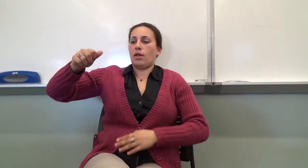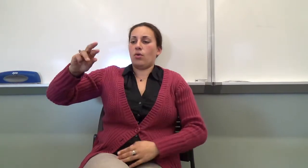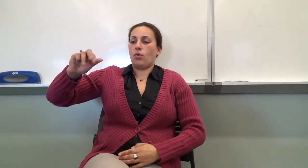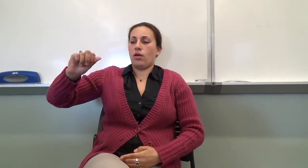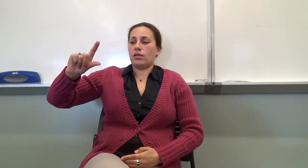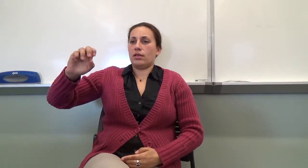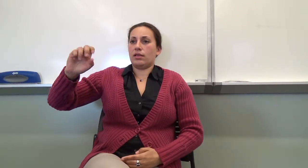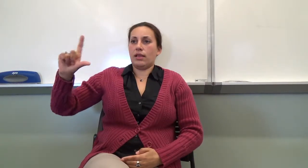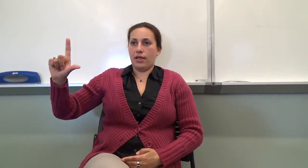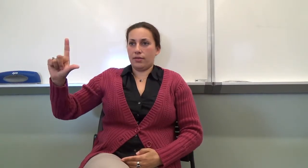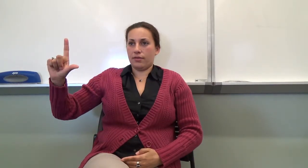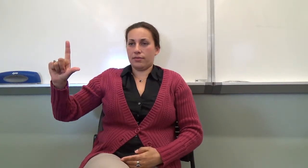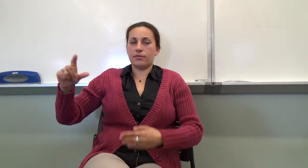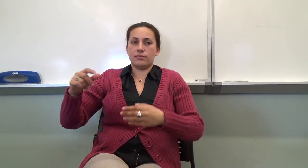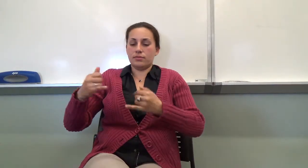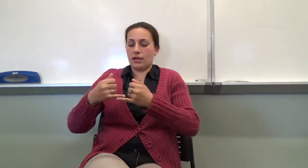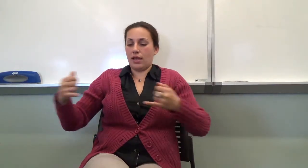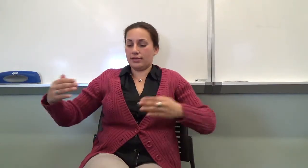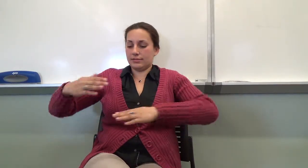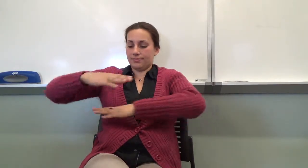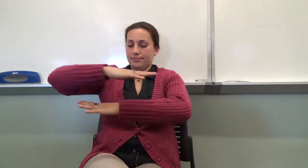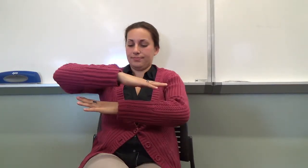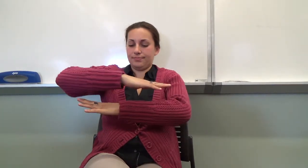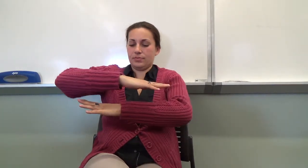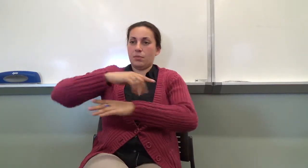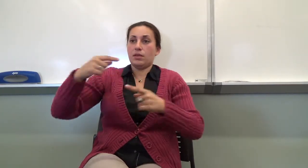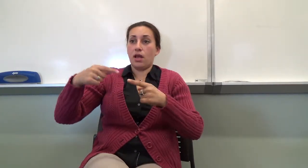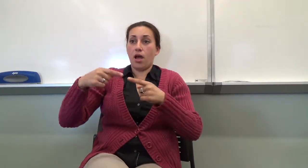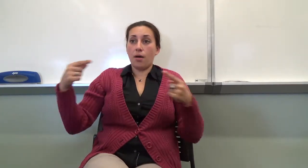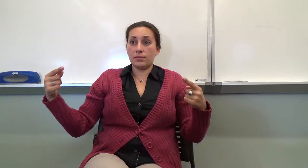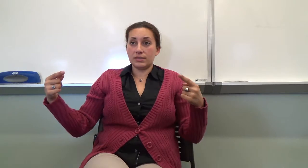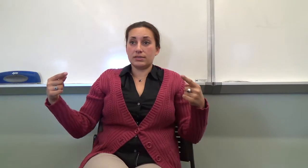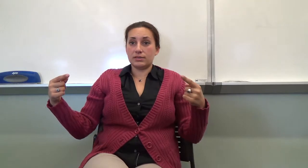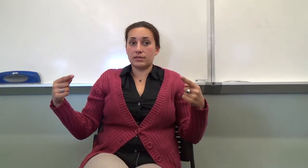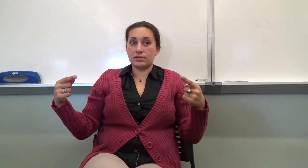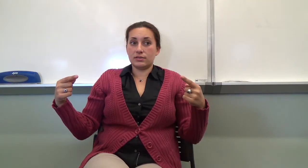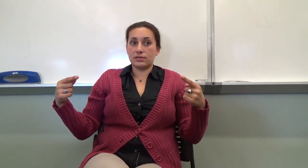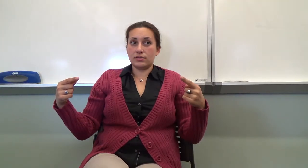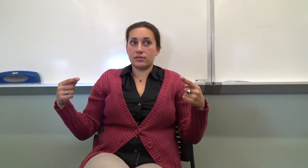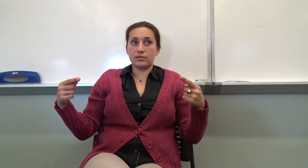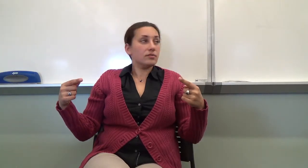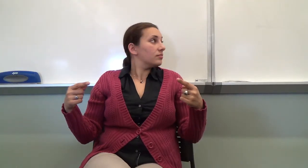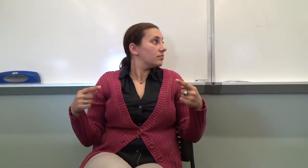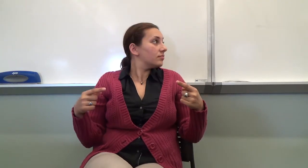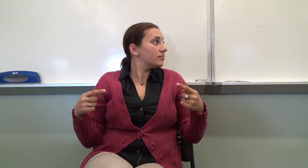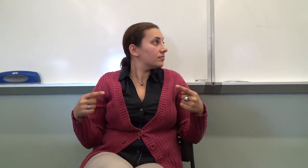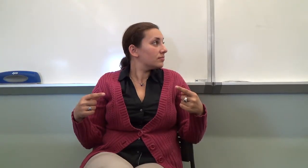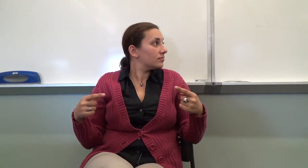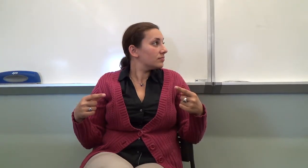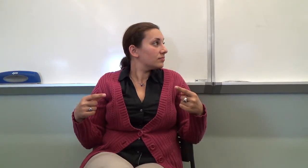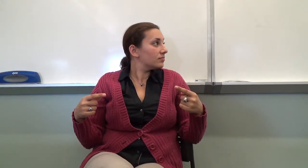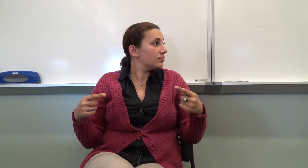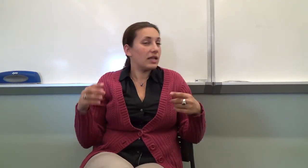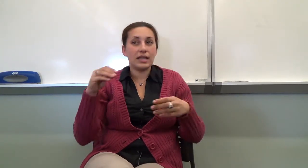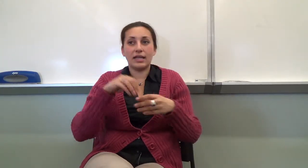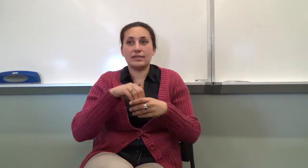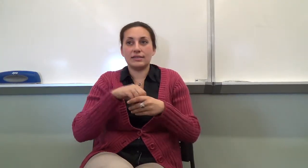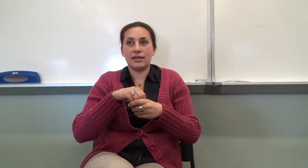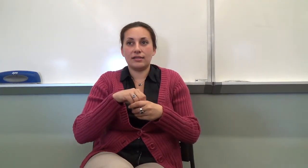idea. Okay. Opposite sides of the transversal, but inside the parallel lines. Parallel lines